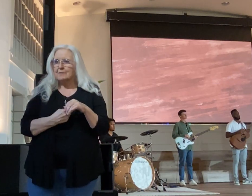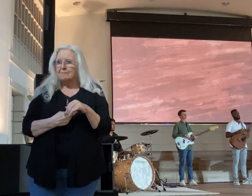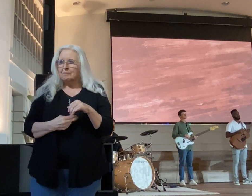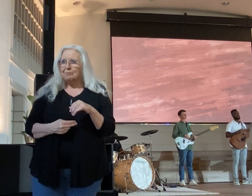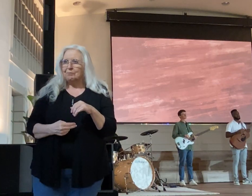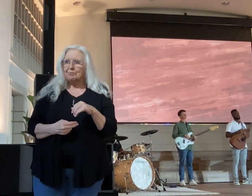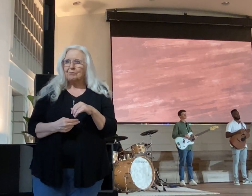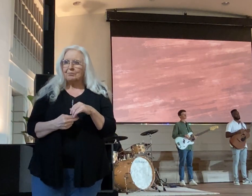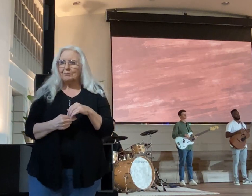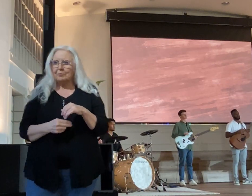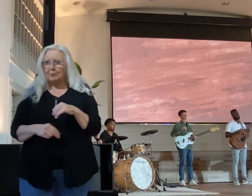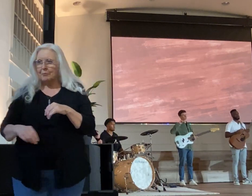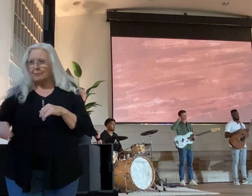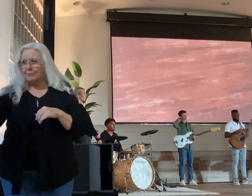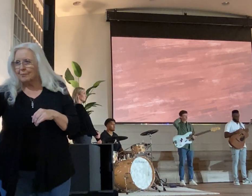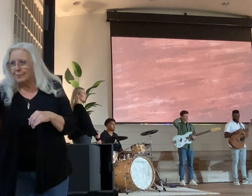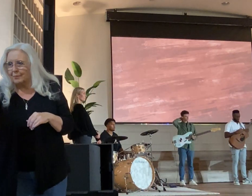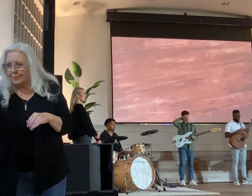the breaking of His body.